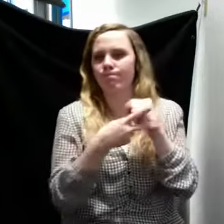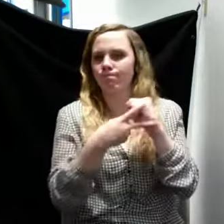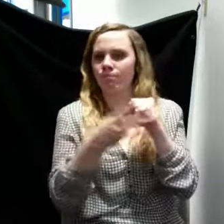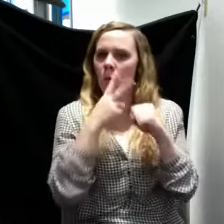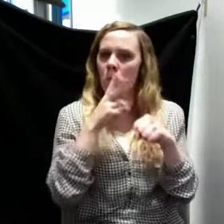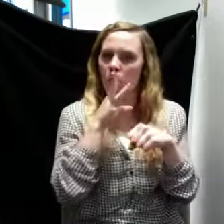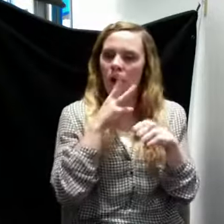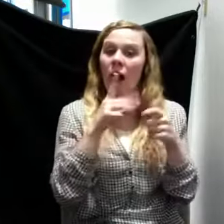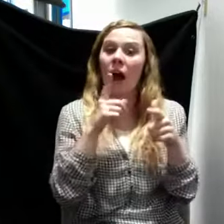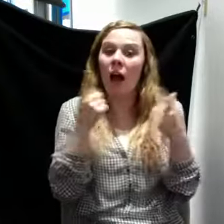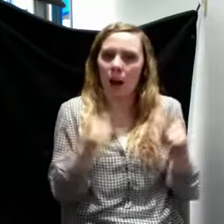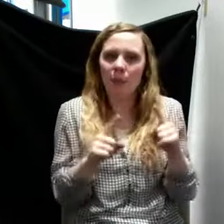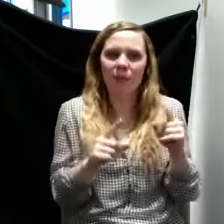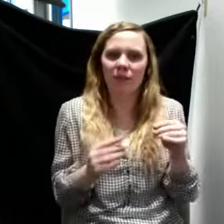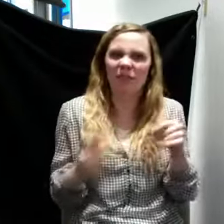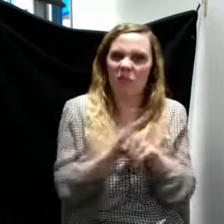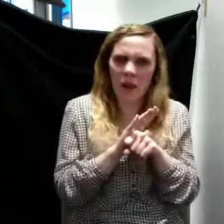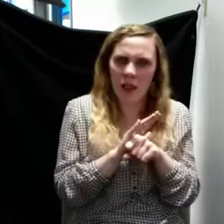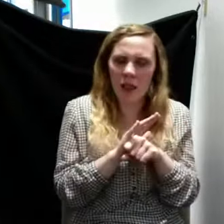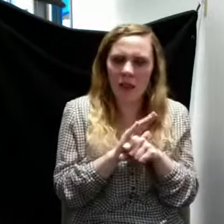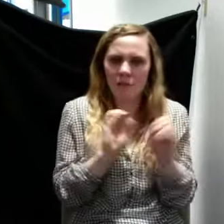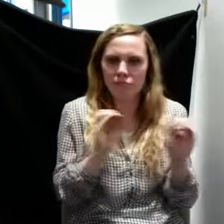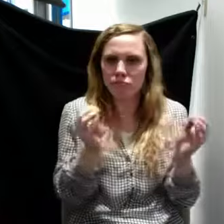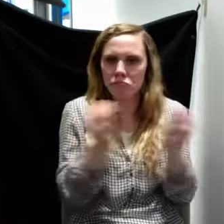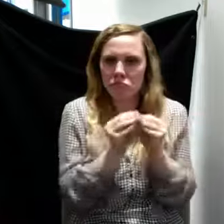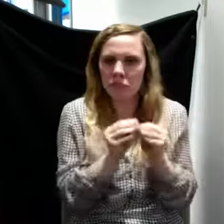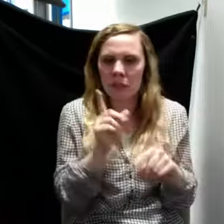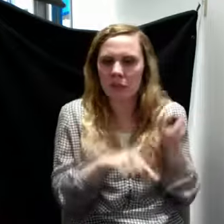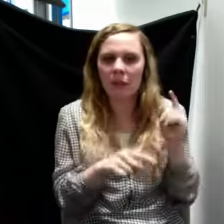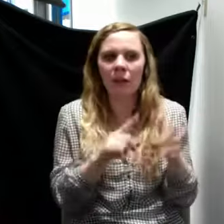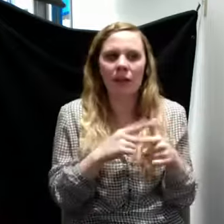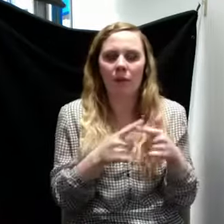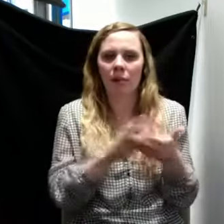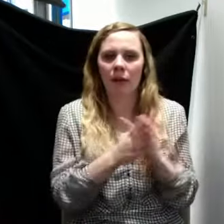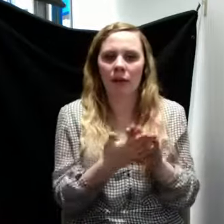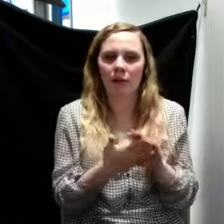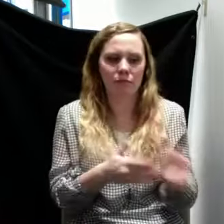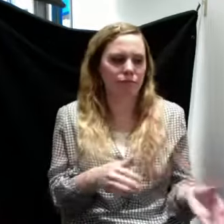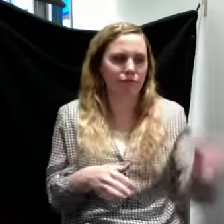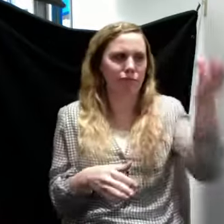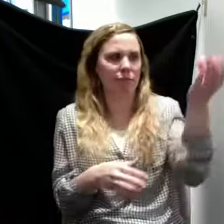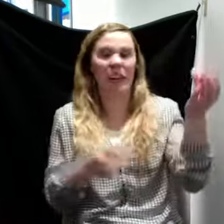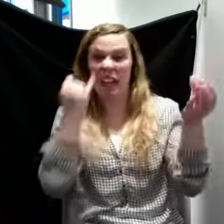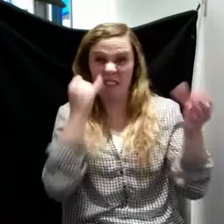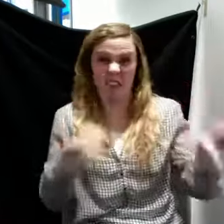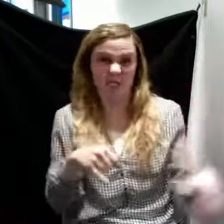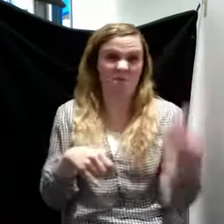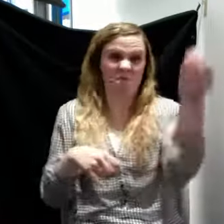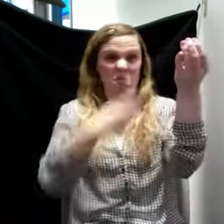And once it gets to saturated, it can't hold anymore. And it gets to the point where it's saturated and holds up, what will it probably do? It's going to drip.